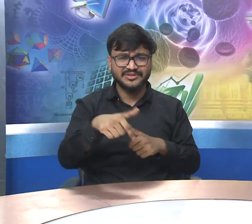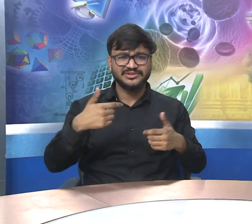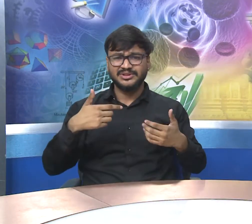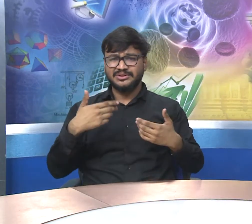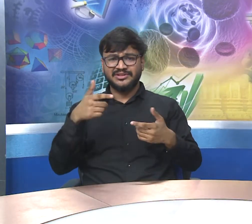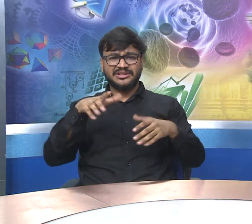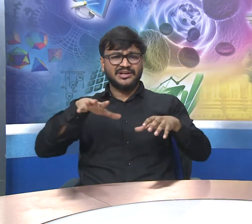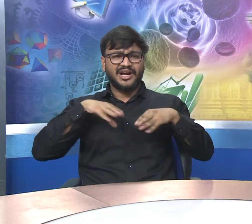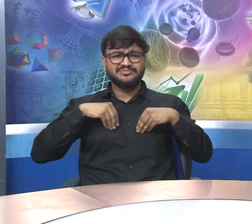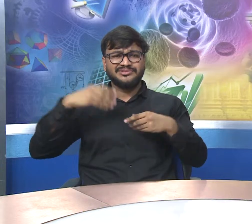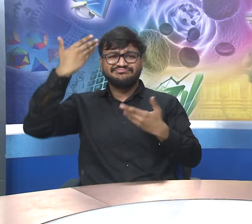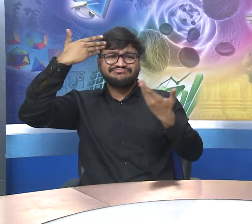them.